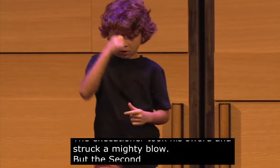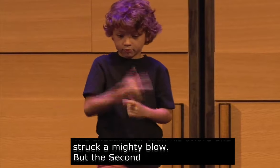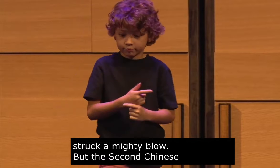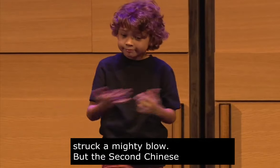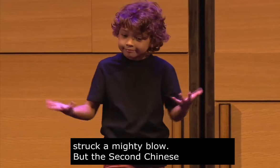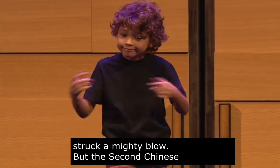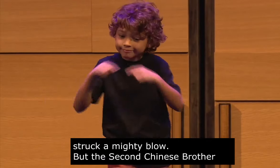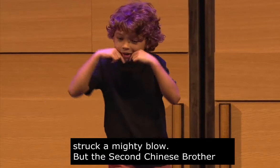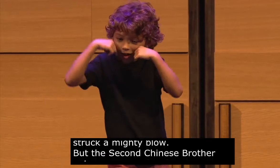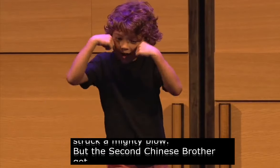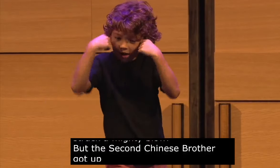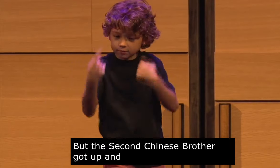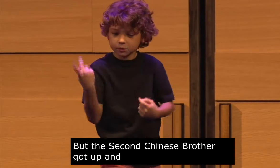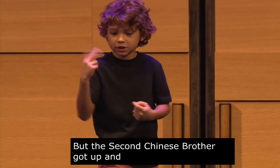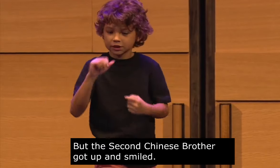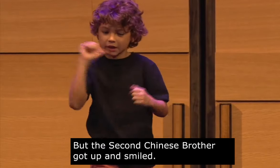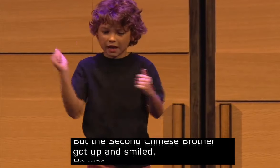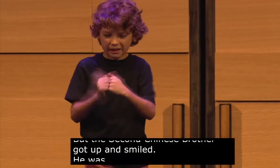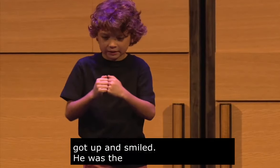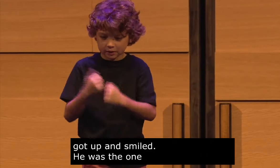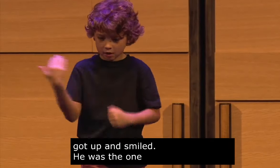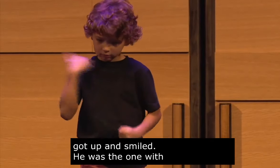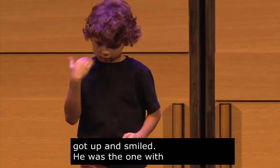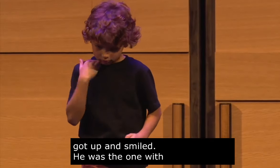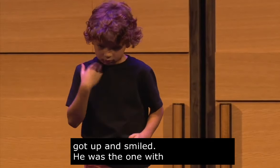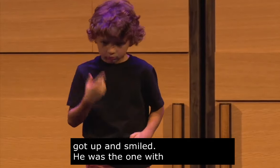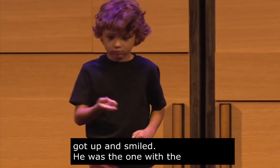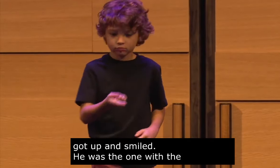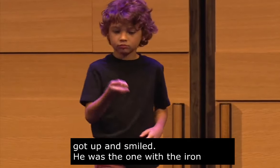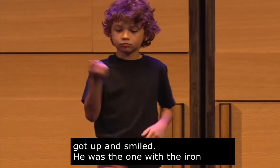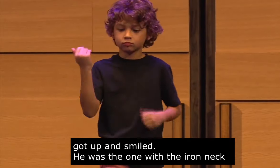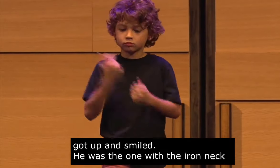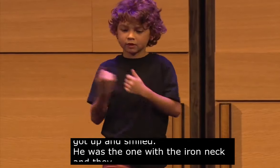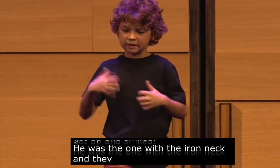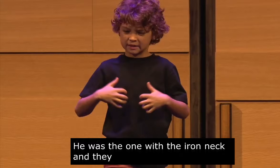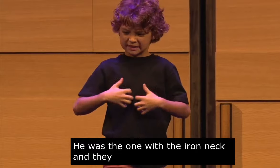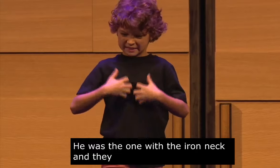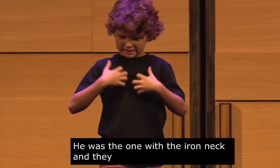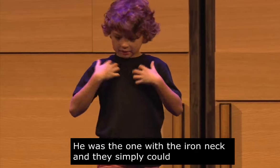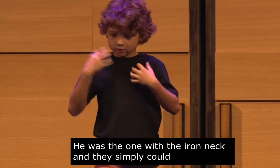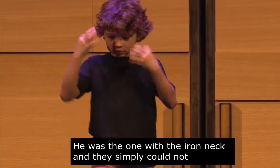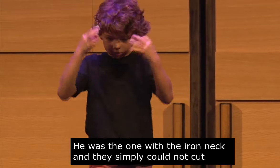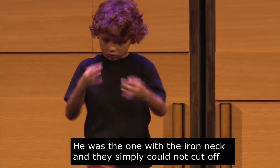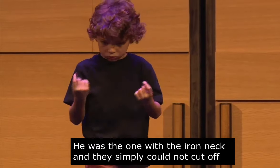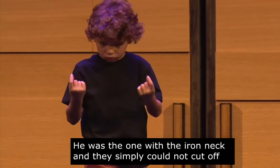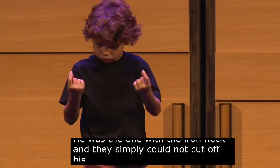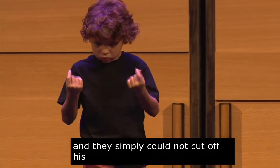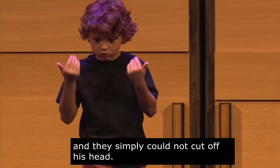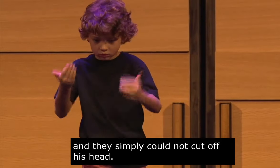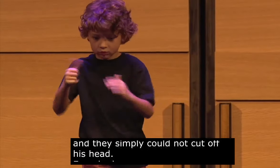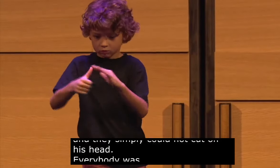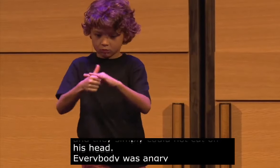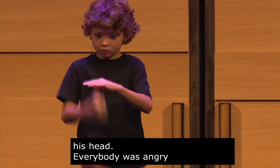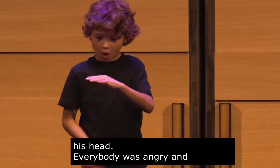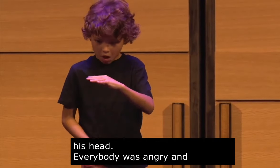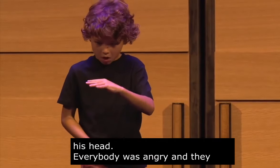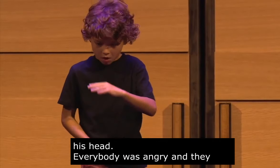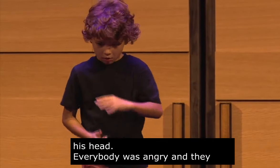But the second Chinese brother got up and smiled. He was the one with the iron neck, and they simply could not cut off his head. Everybody was angry,